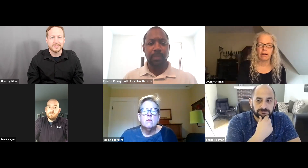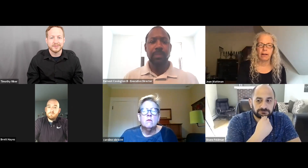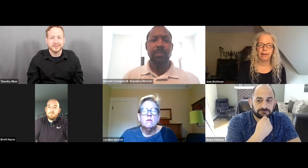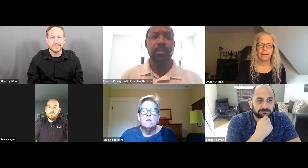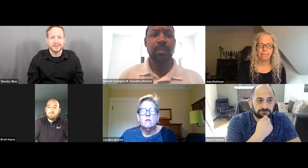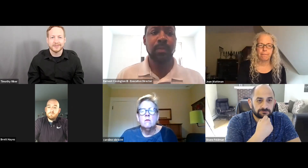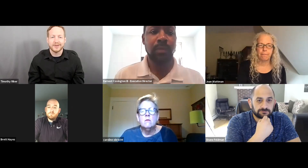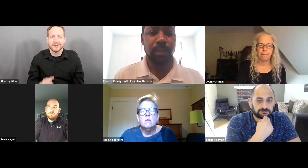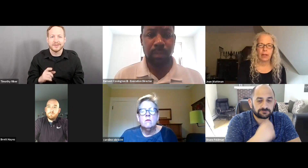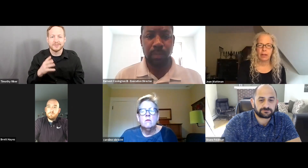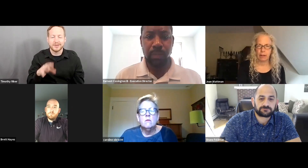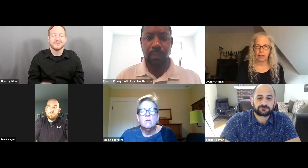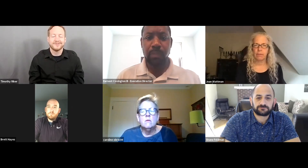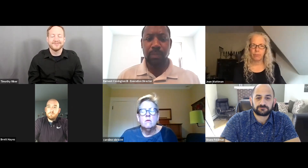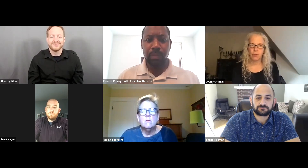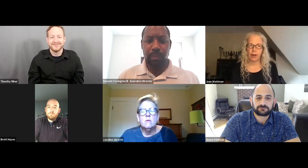can.